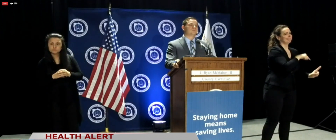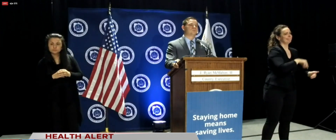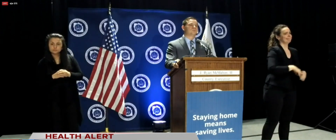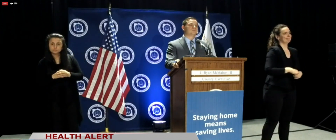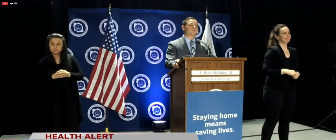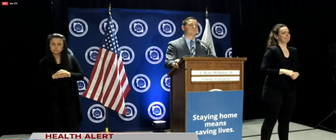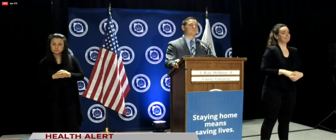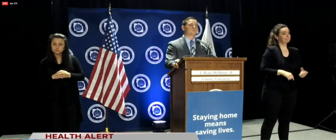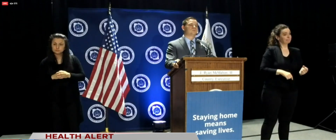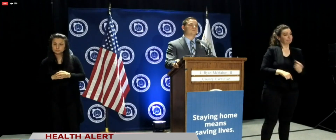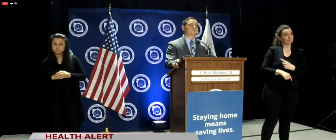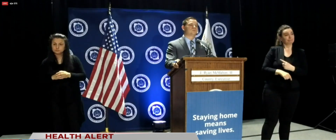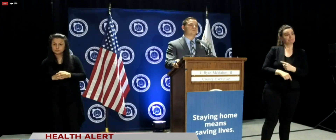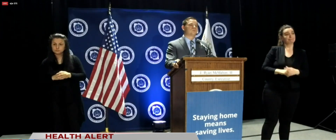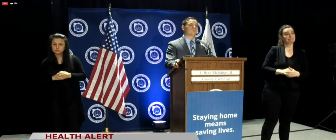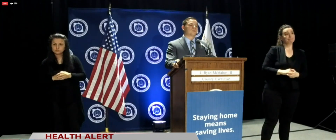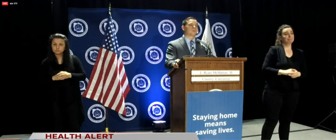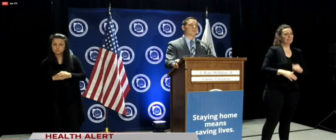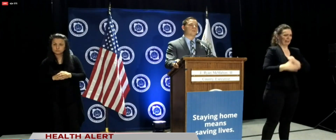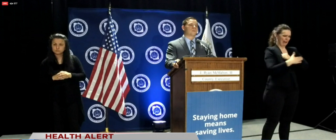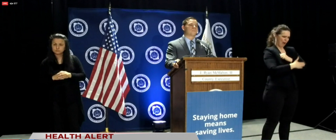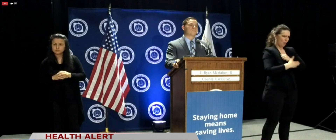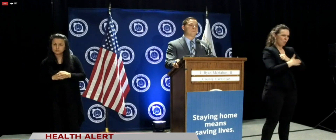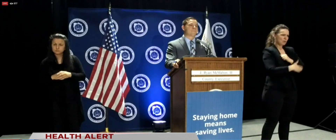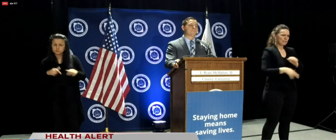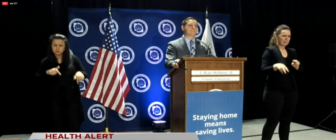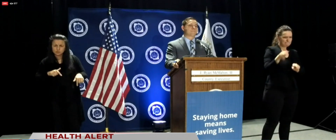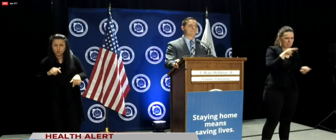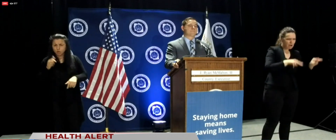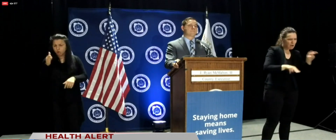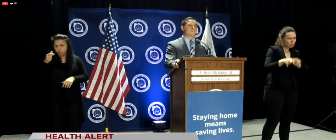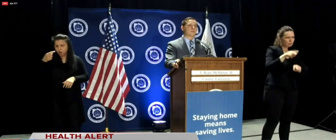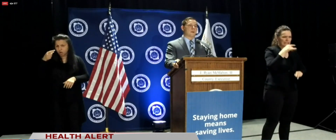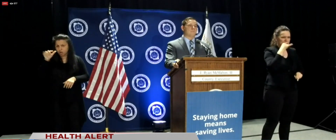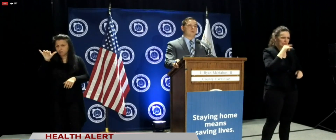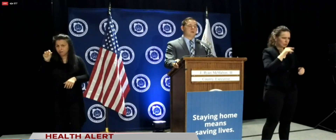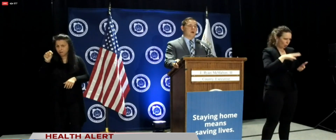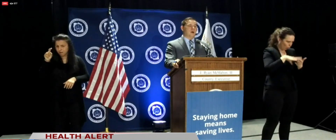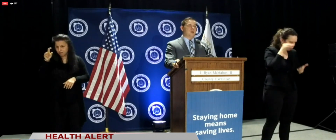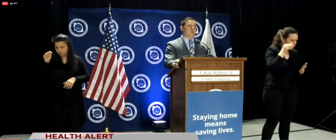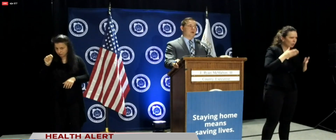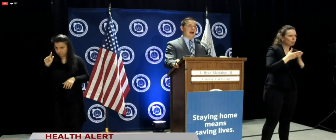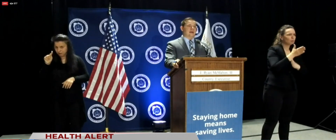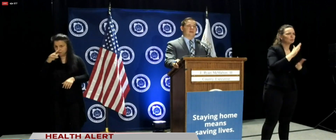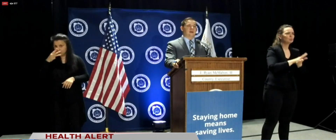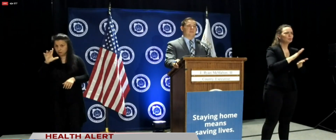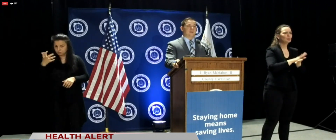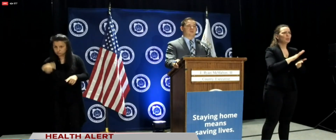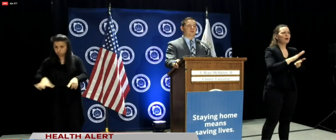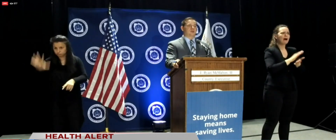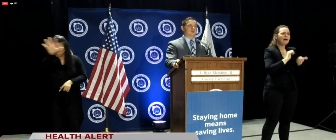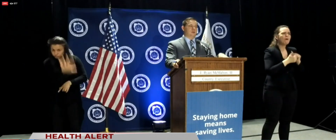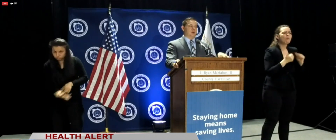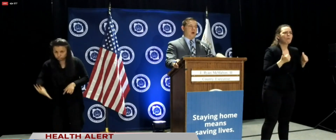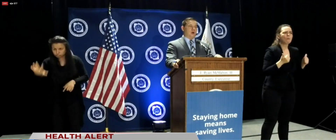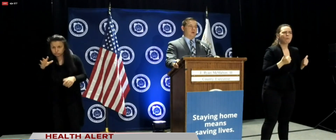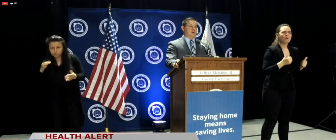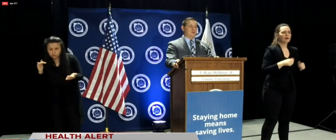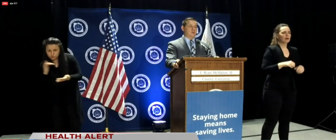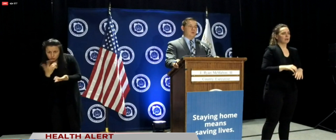of students that are doing programs throughout the county through their school district? Yeah, Mary, we're not. That's really